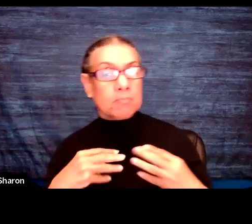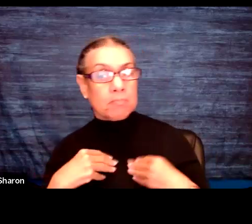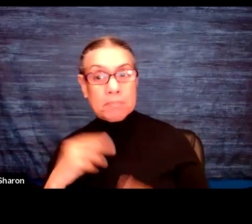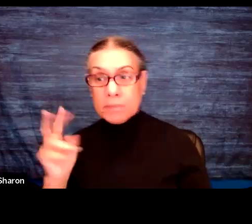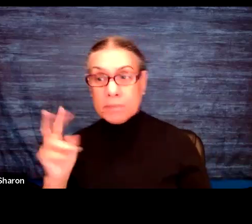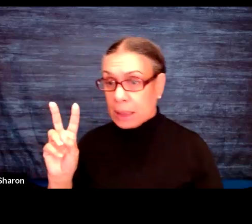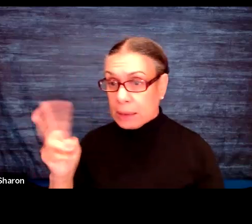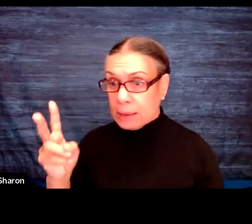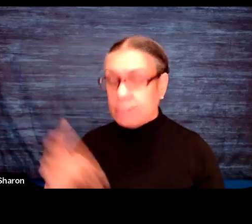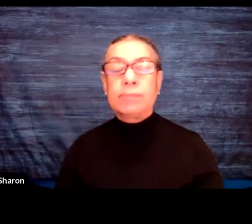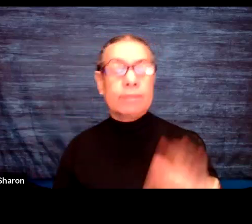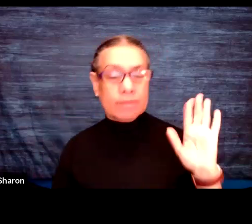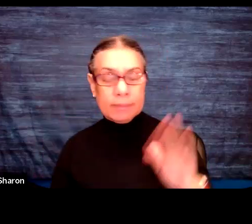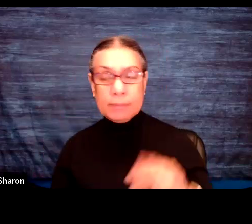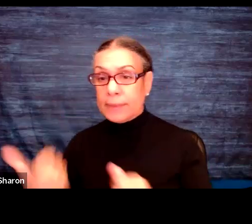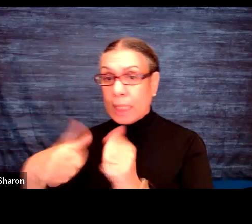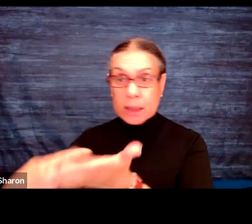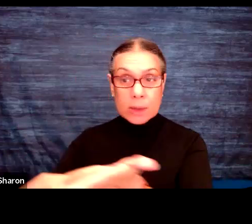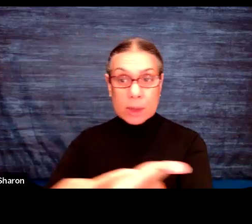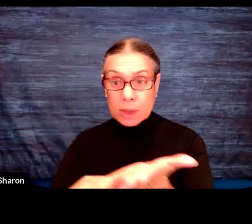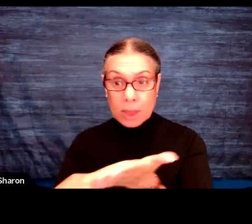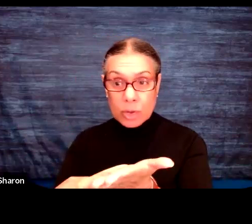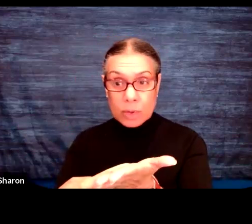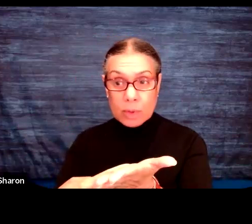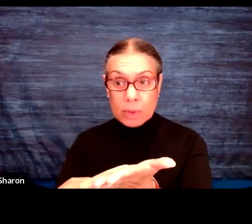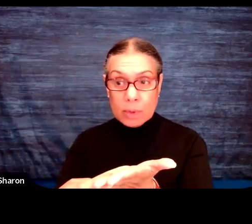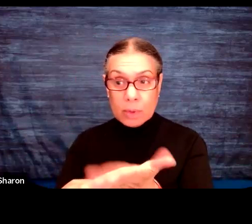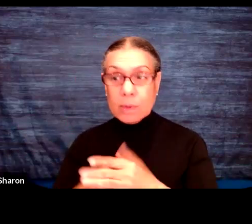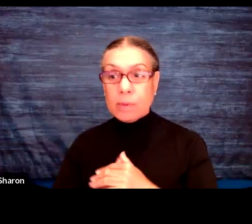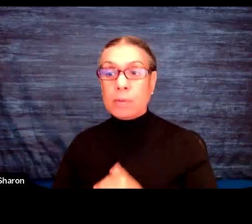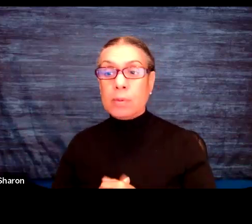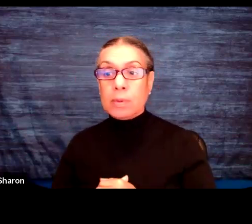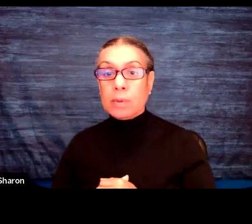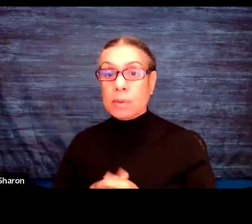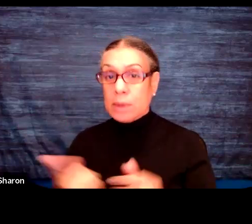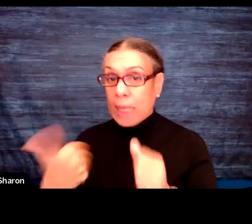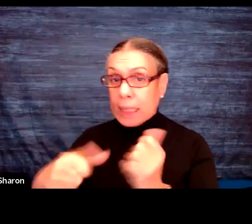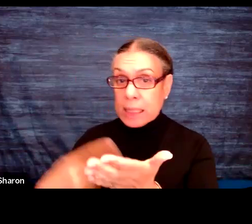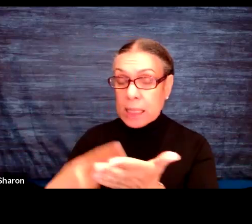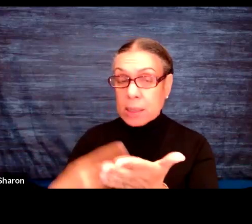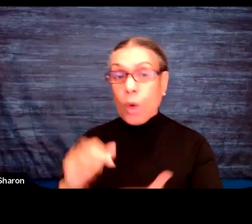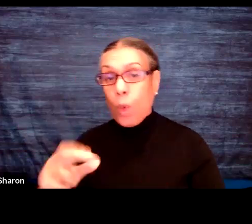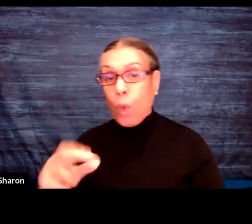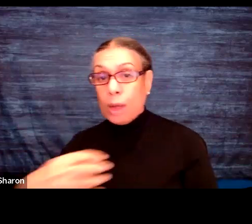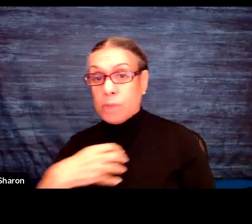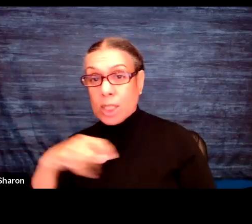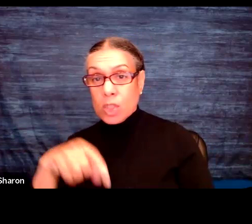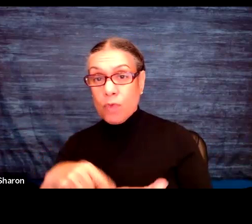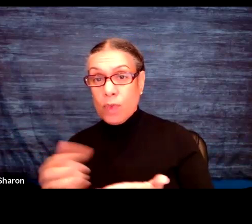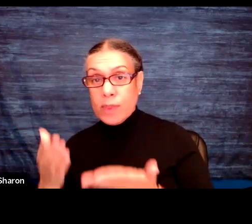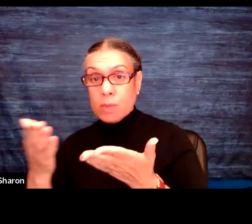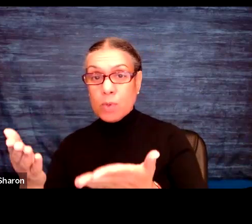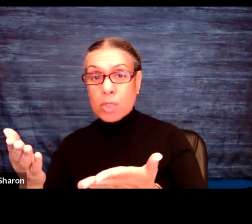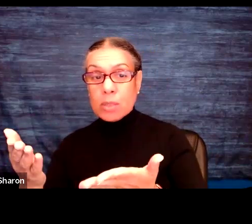second? Second. Is there any discussion? Is there any discussion or objection to the motion?